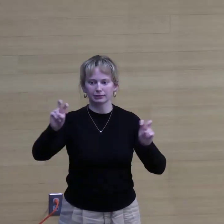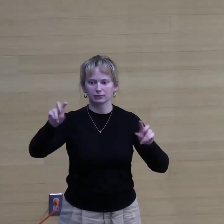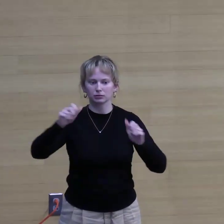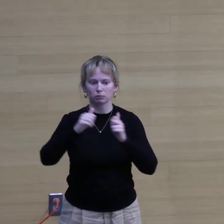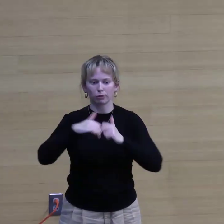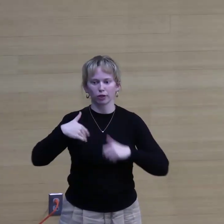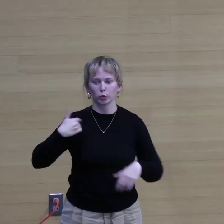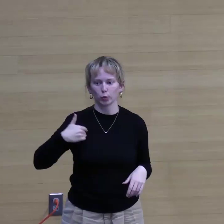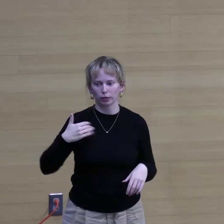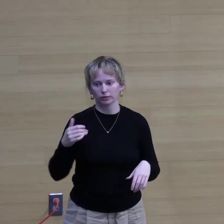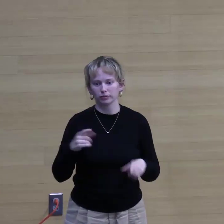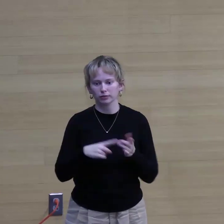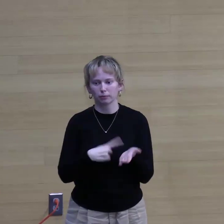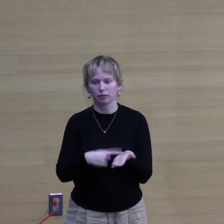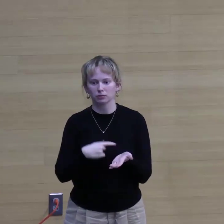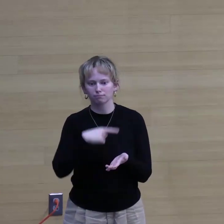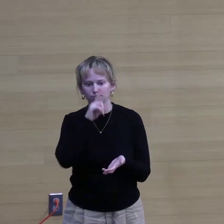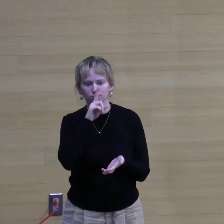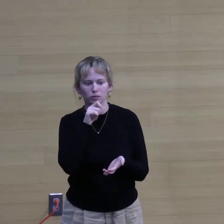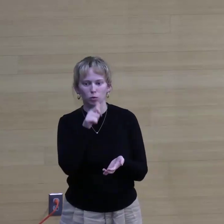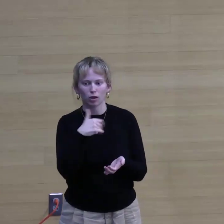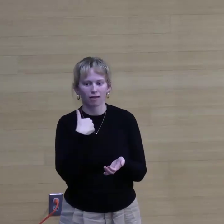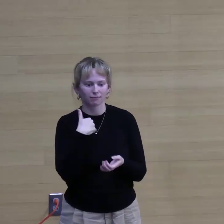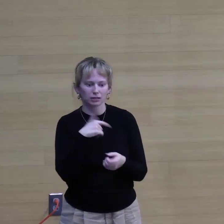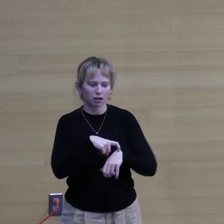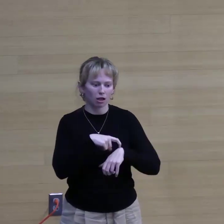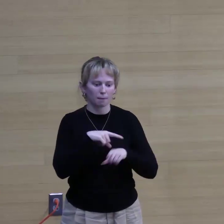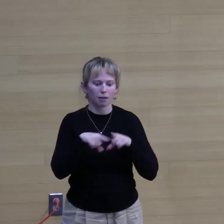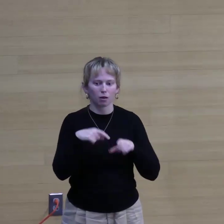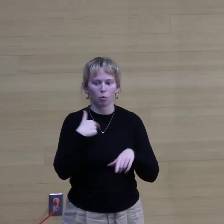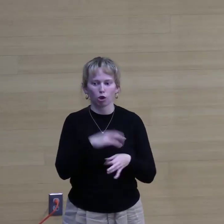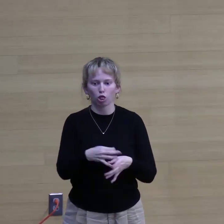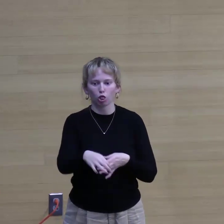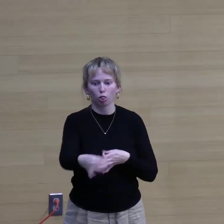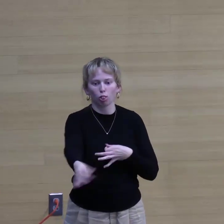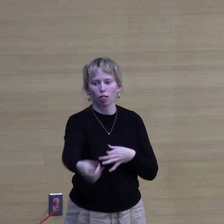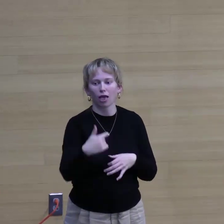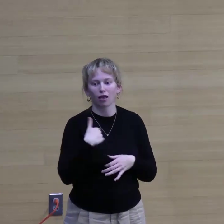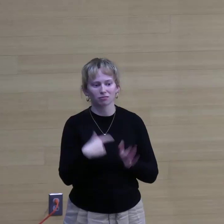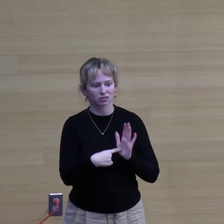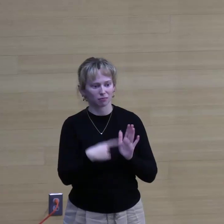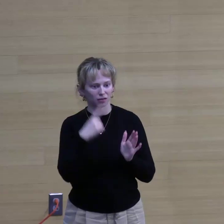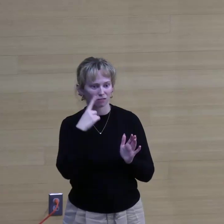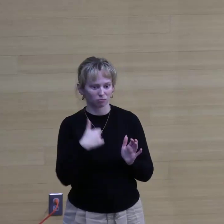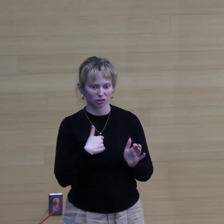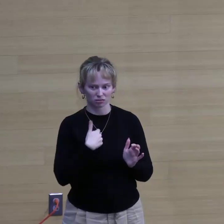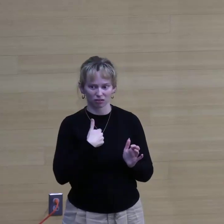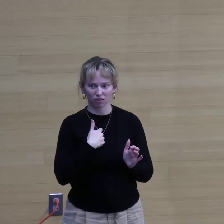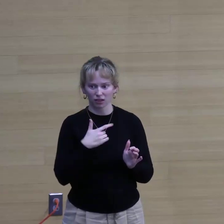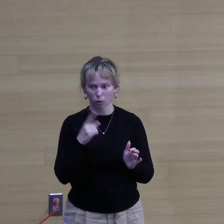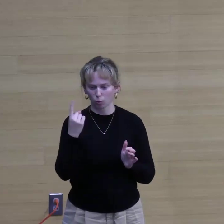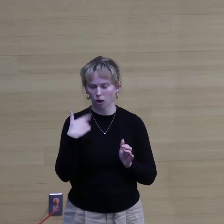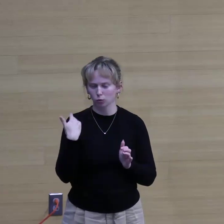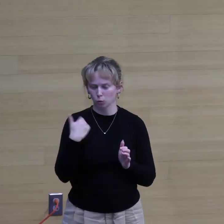youth. Sometimes we don't have time, we are afraid. I can give example, even myself. I have a youth. One day I went